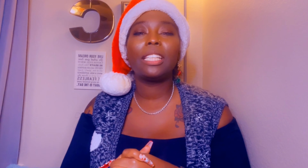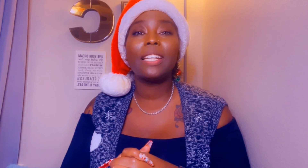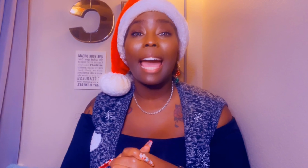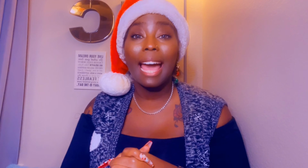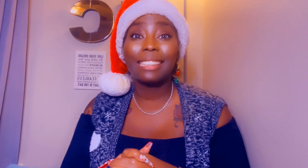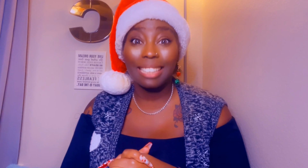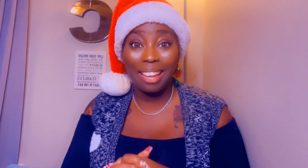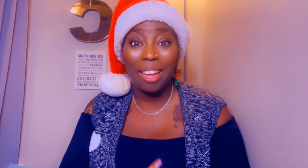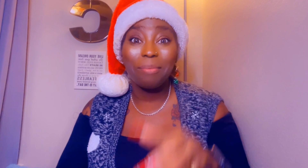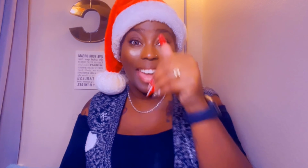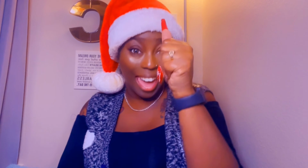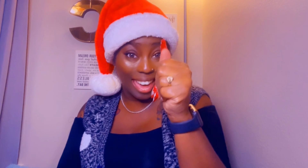you guys some ASL